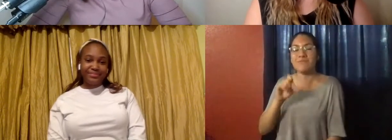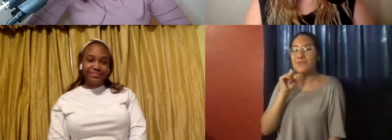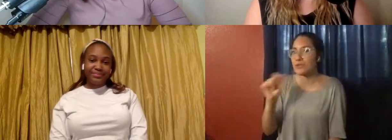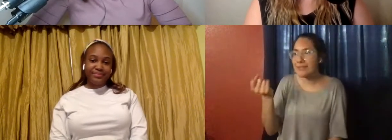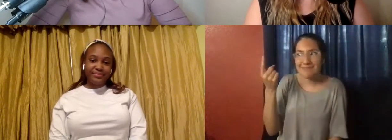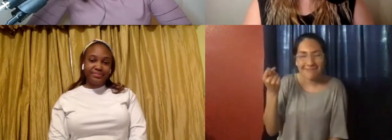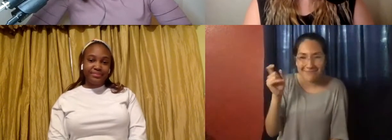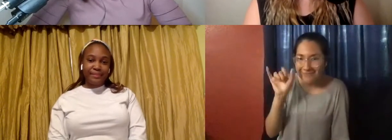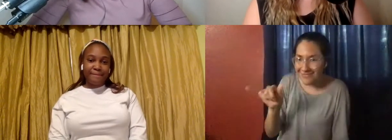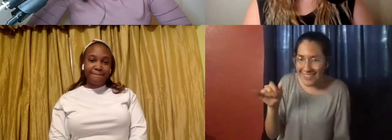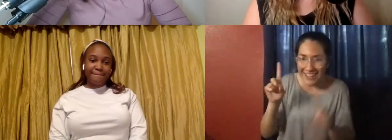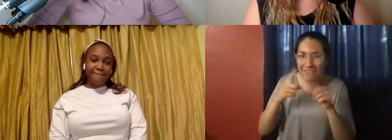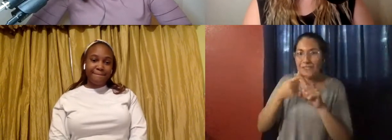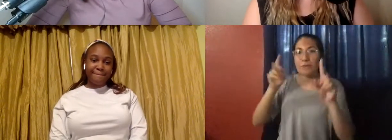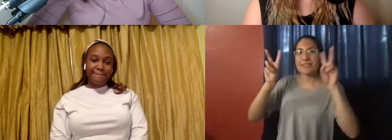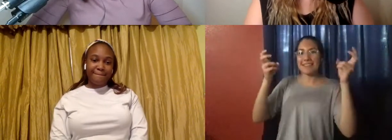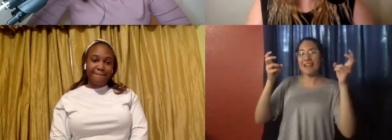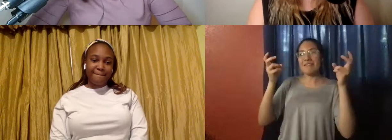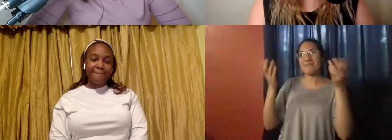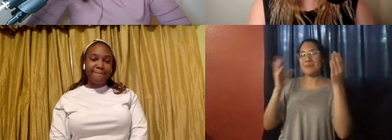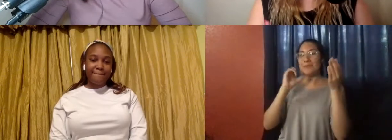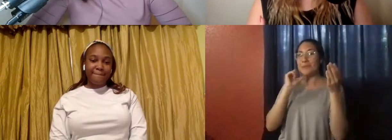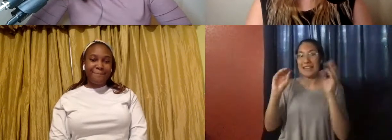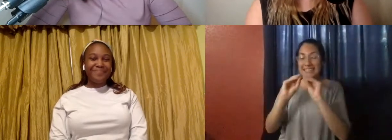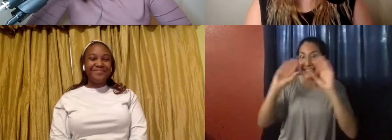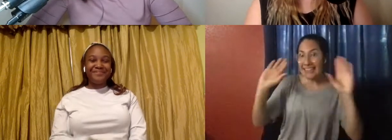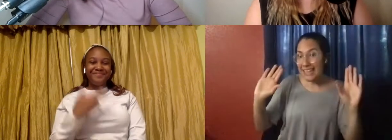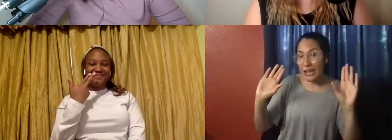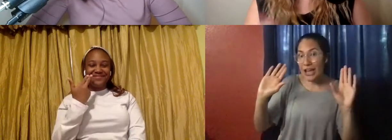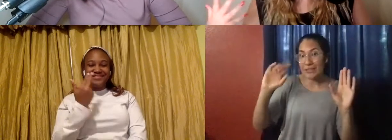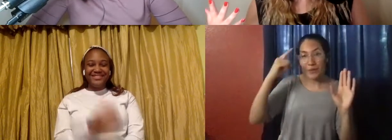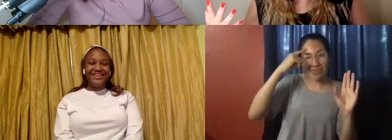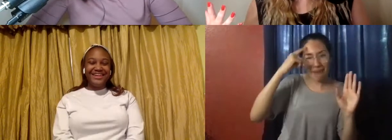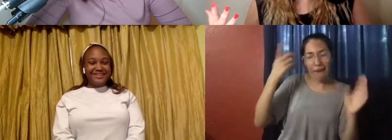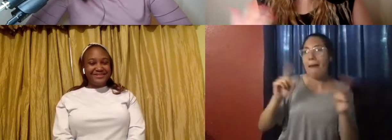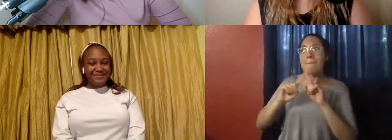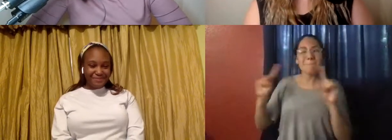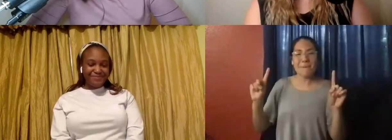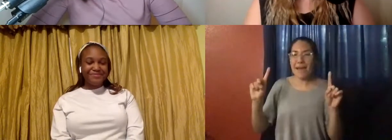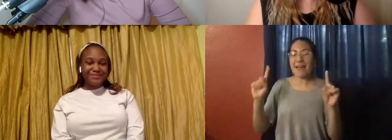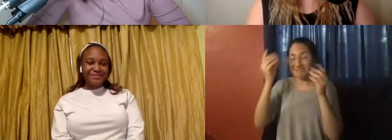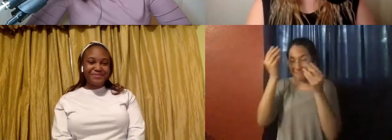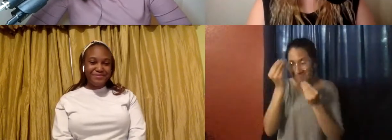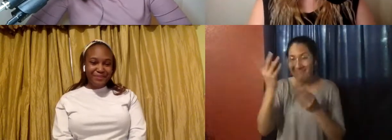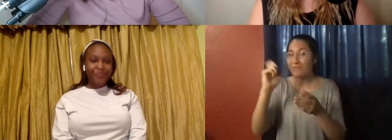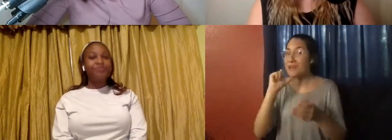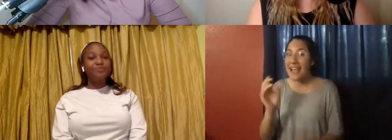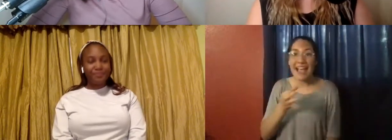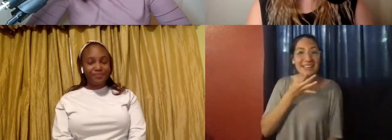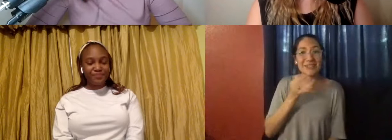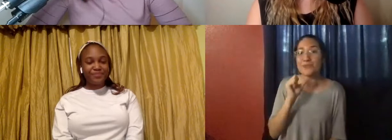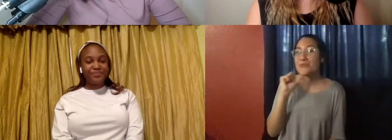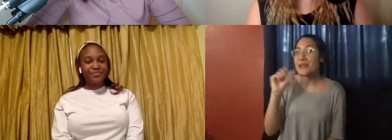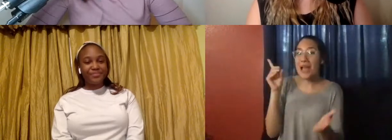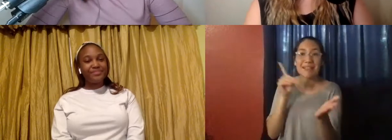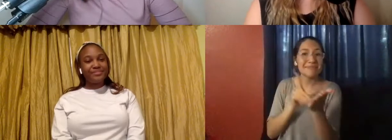weren't as clear as we thought we were. But we just want to let you know, we are not experts. We are not doctors or any kind of